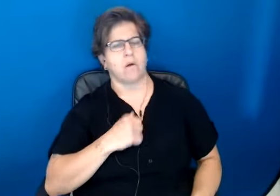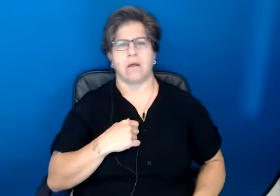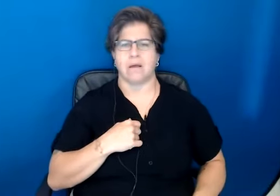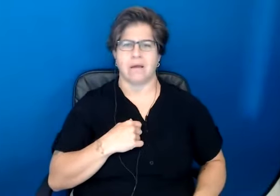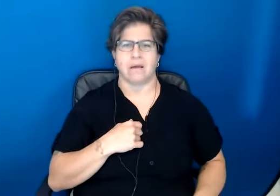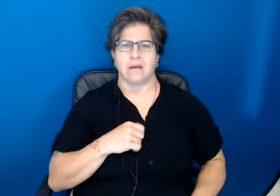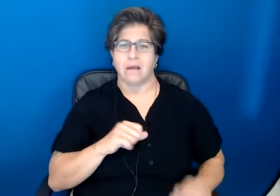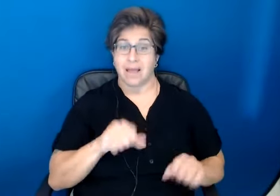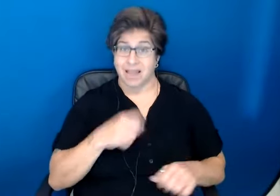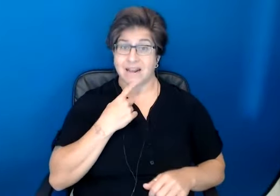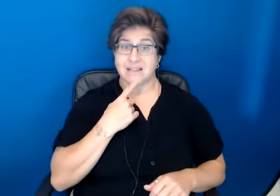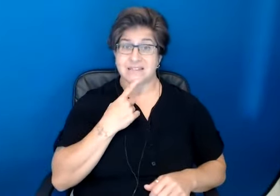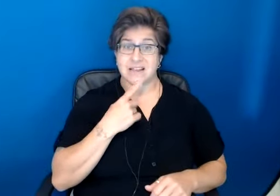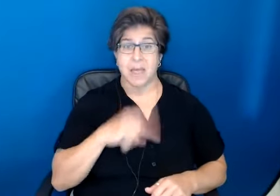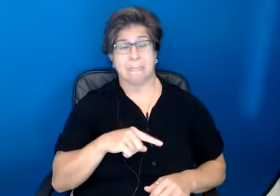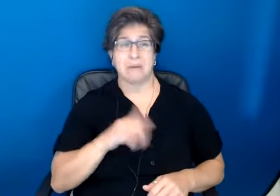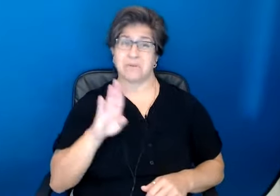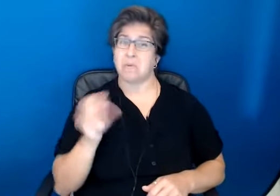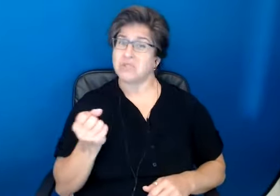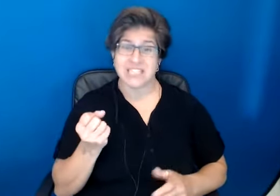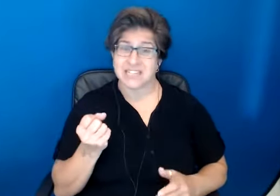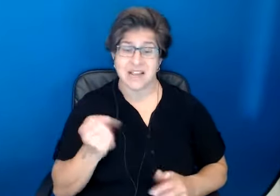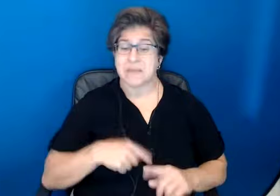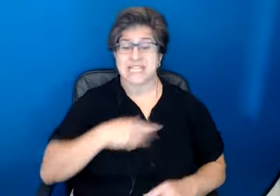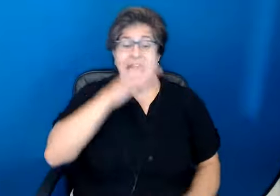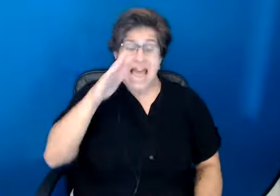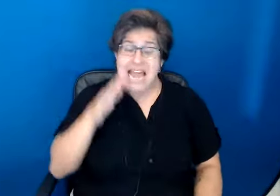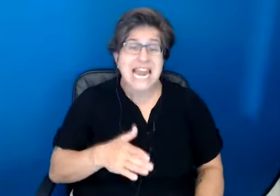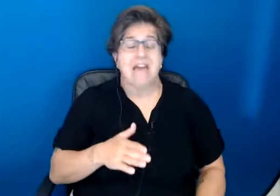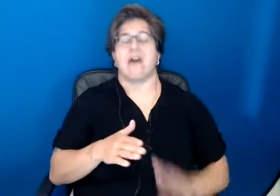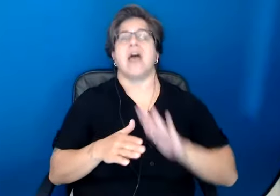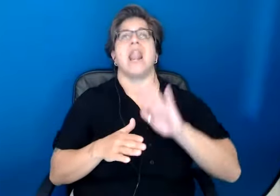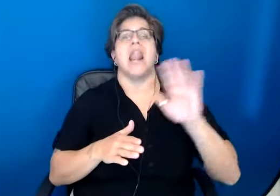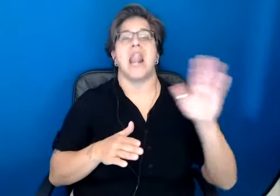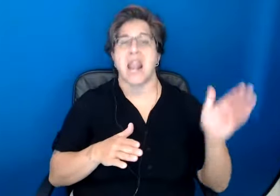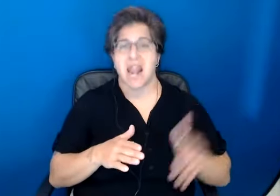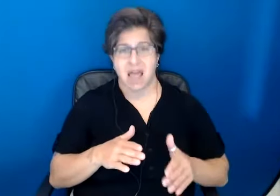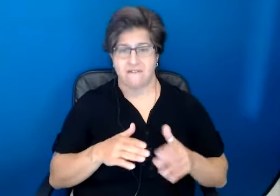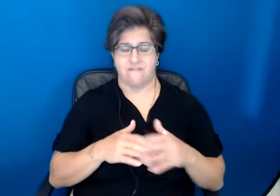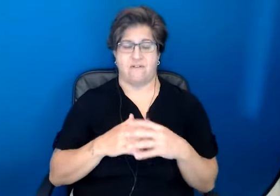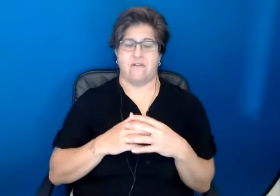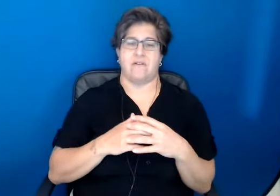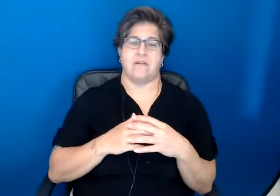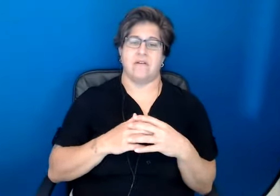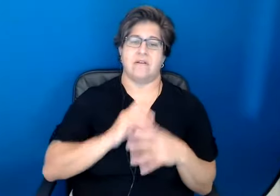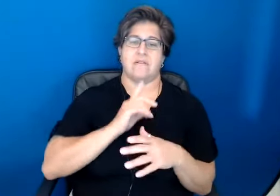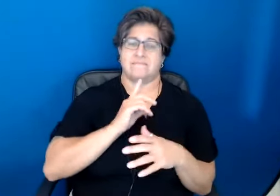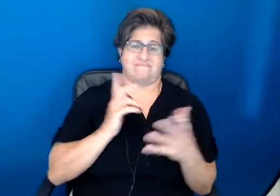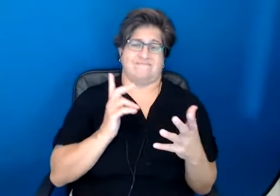You know, I wasn't willing to go to any lengths. And I kept going in and out and in and out and messing about.